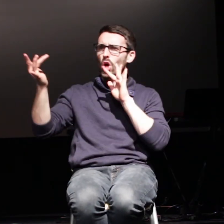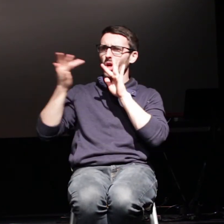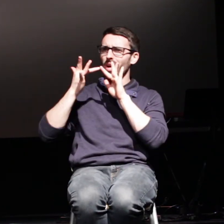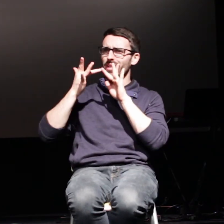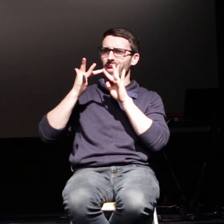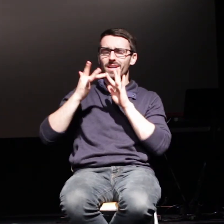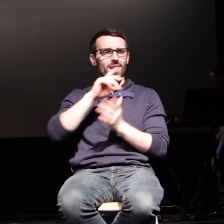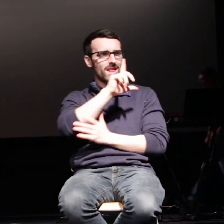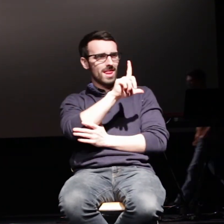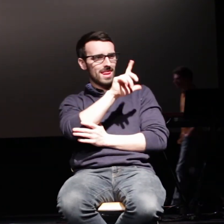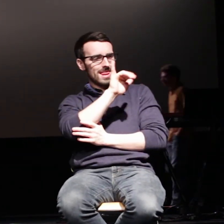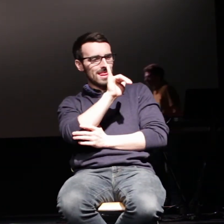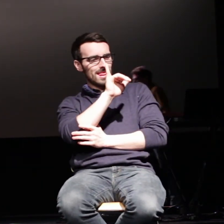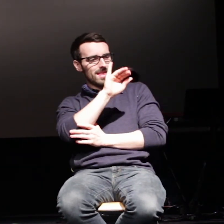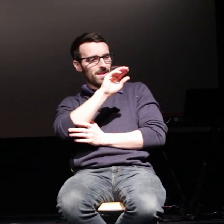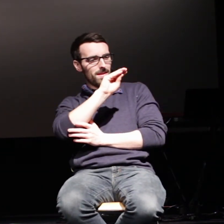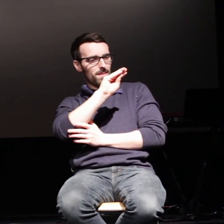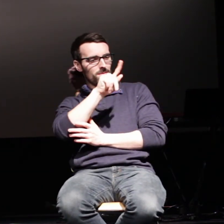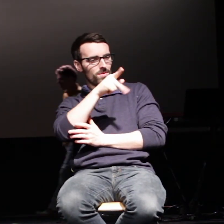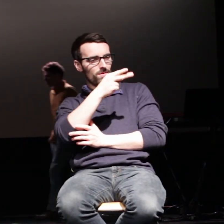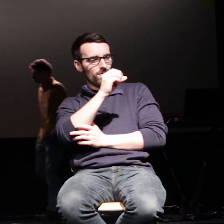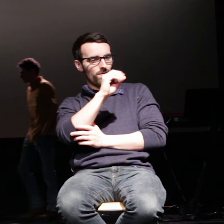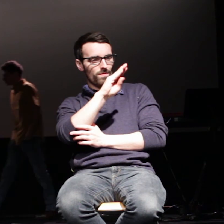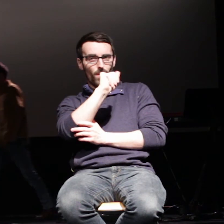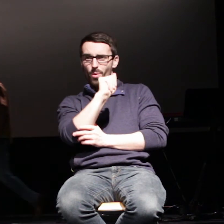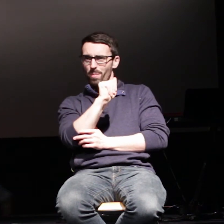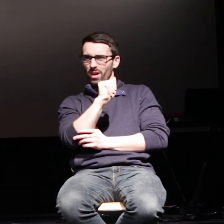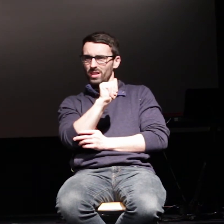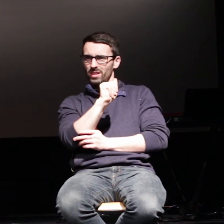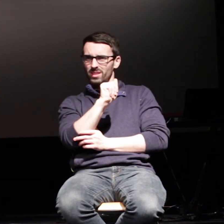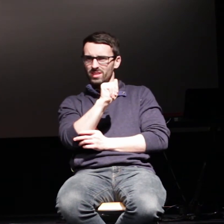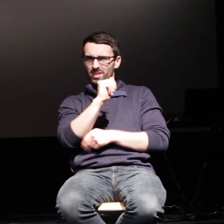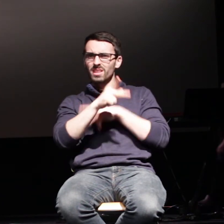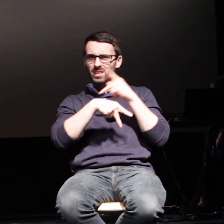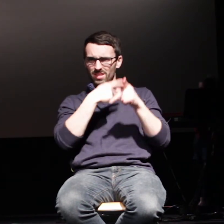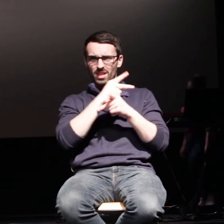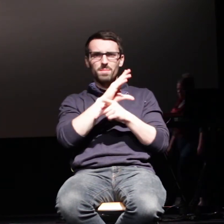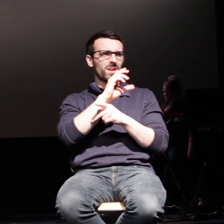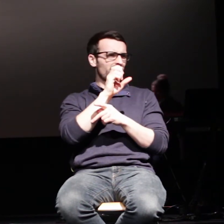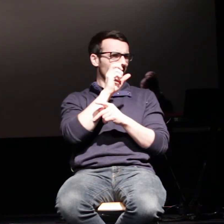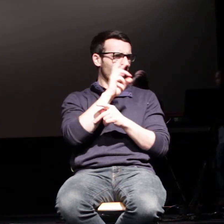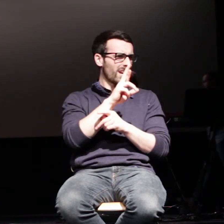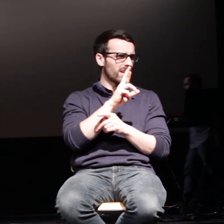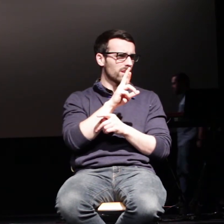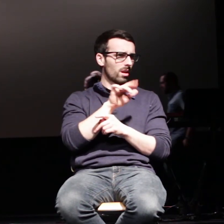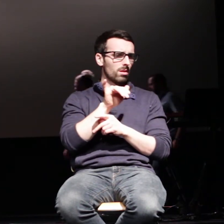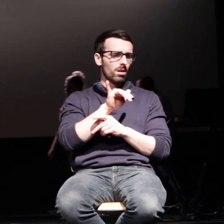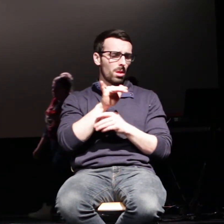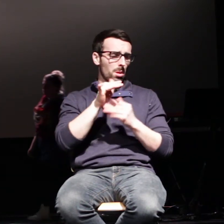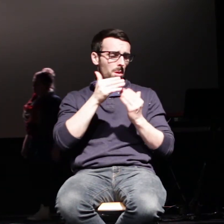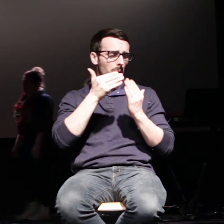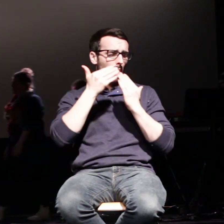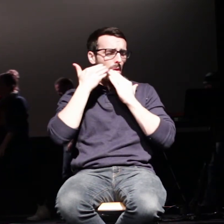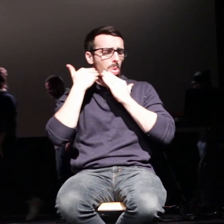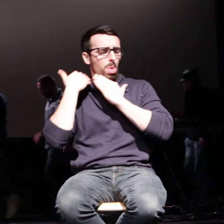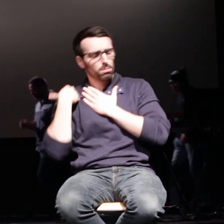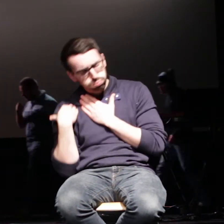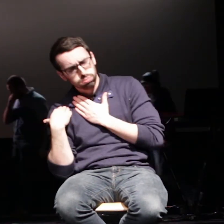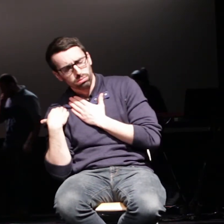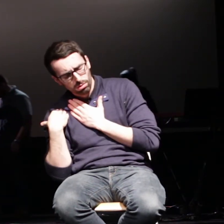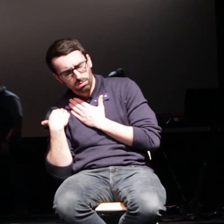the phone, it was like this brick, that just came out of the phone and settled around my neck like this heavy